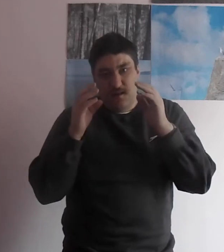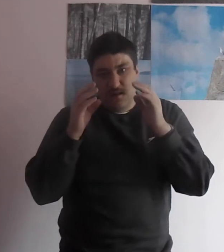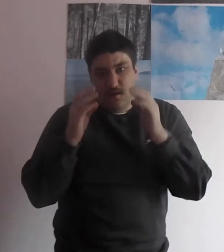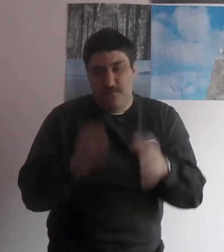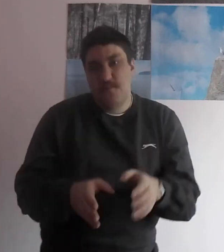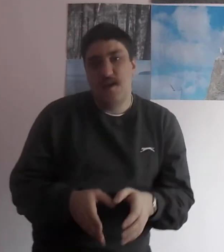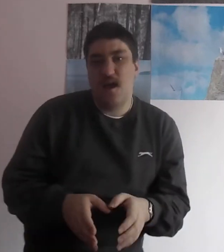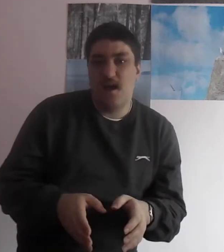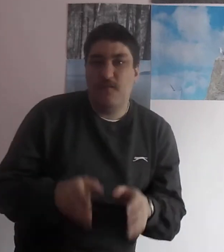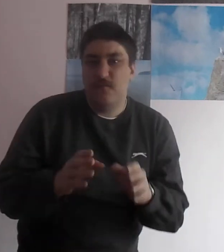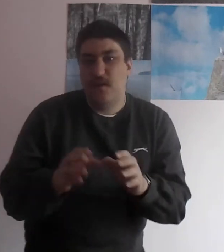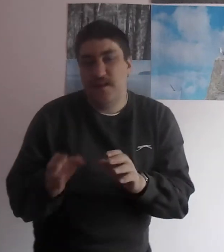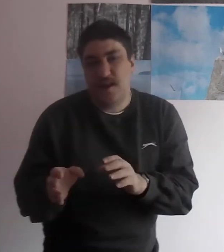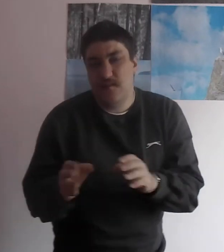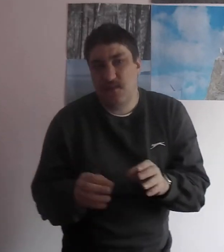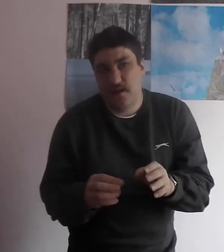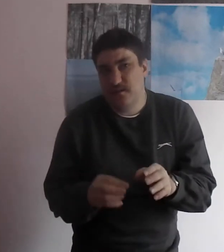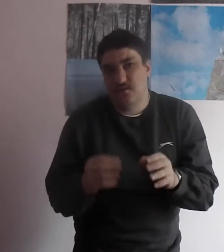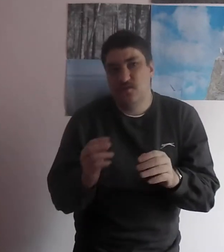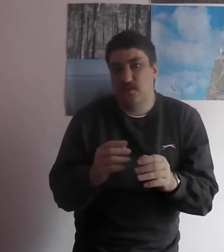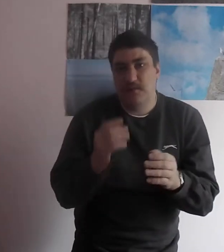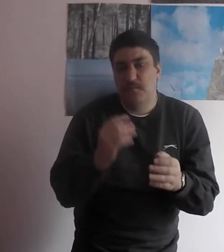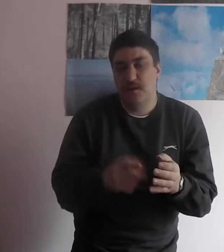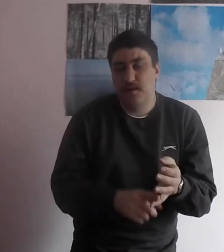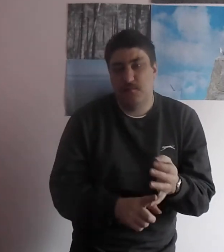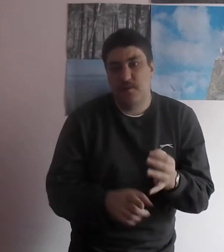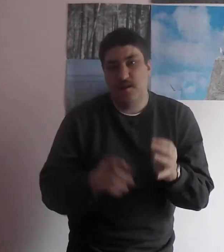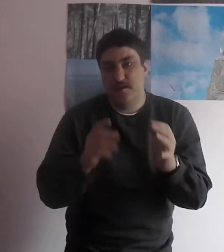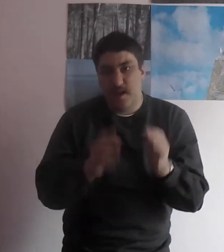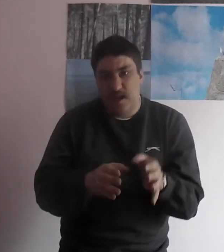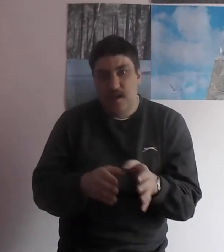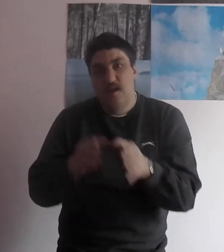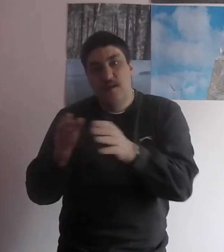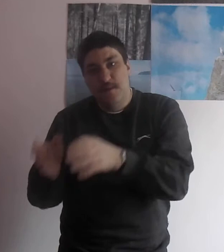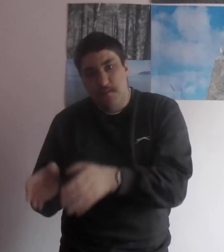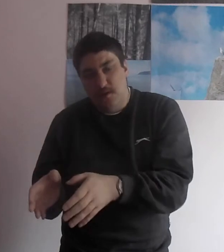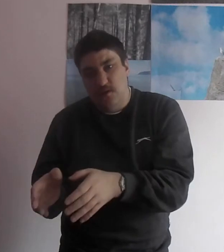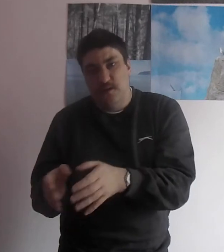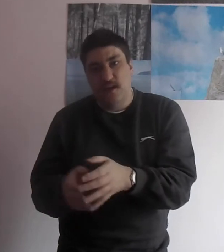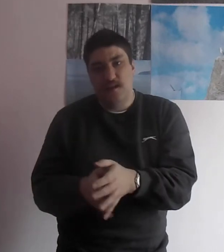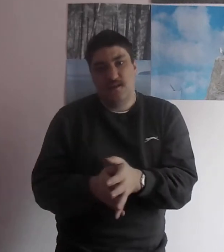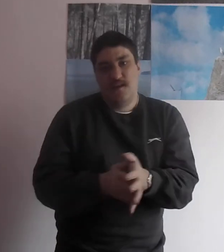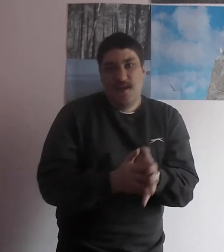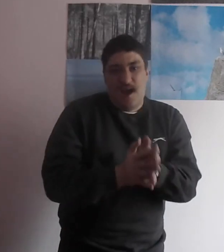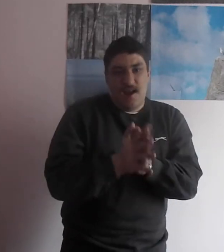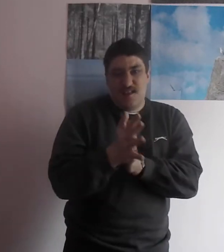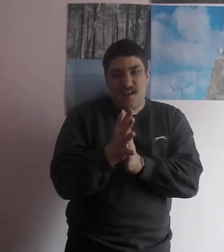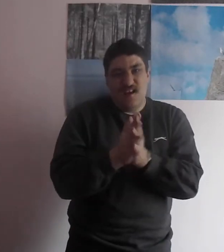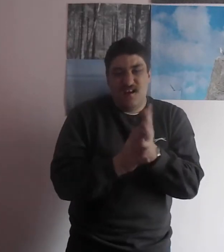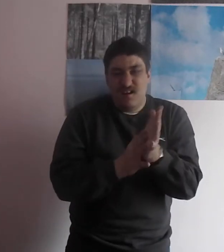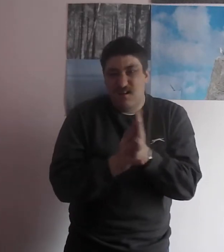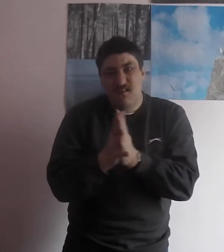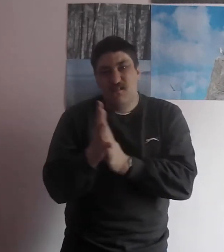so for me, I often find that games are like too short, that I'm completing them within a day, maybe 2 days, and it's like, Oh, come